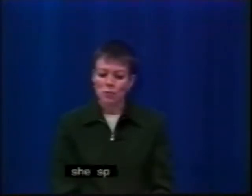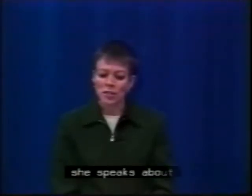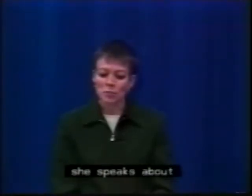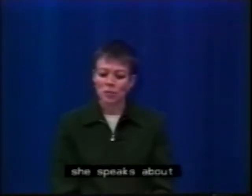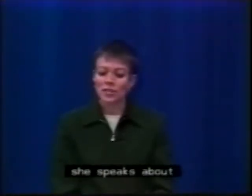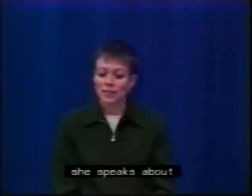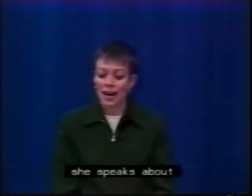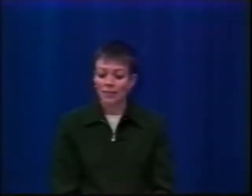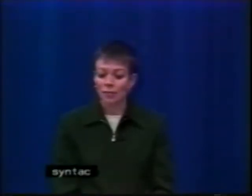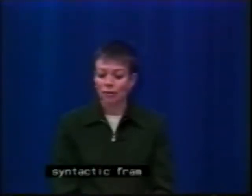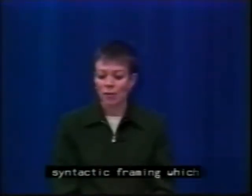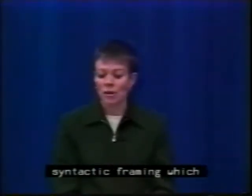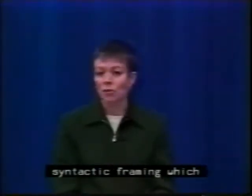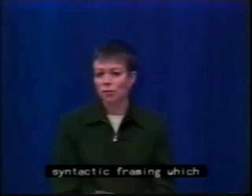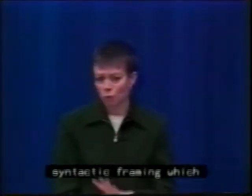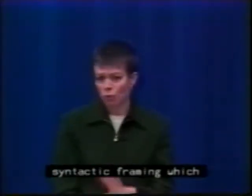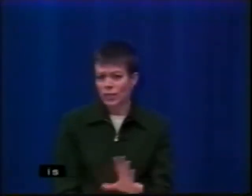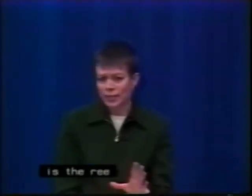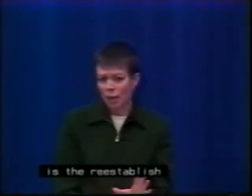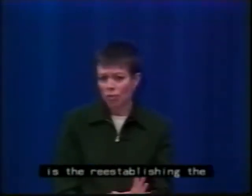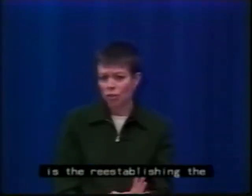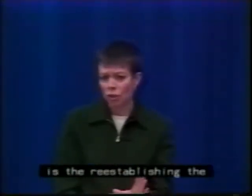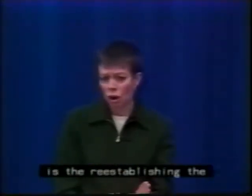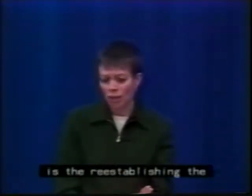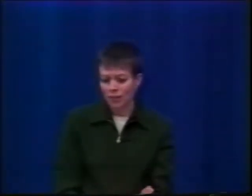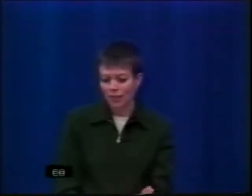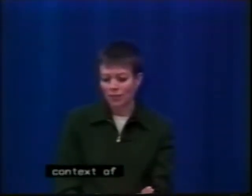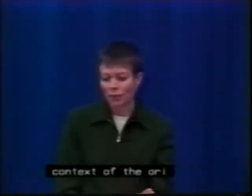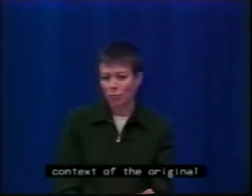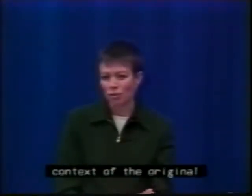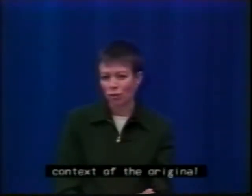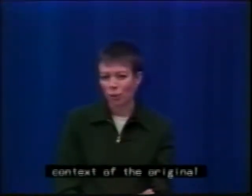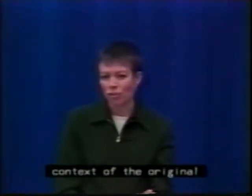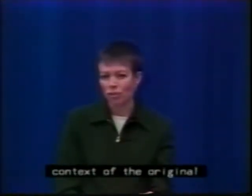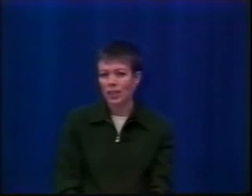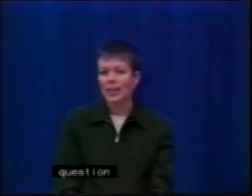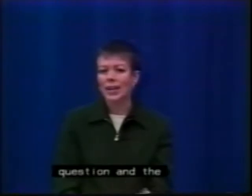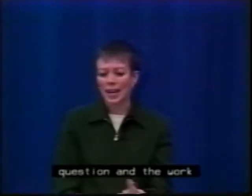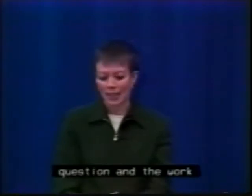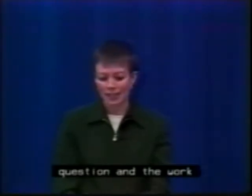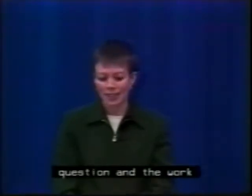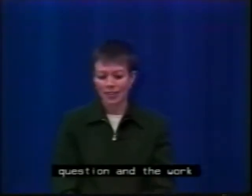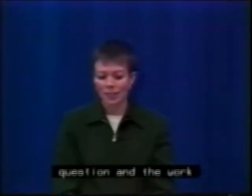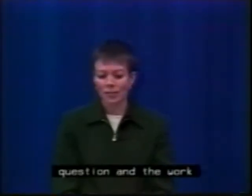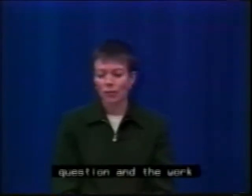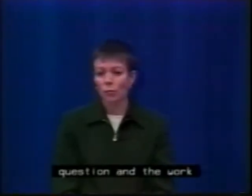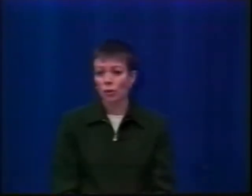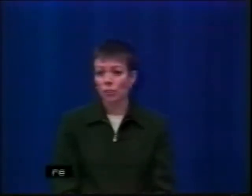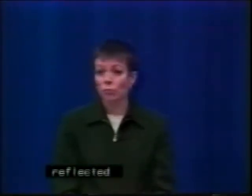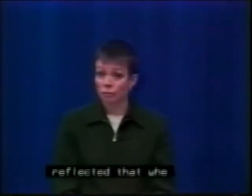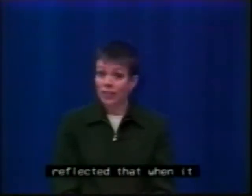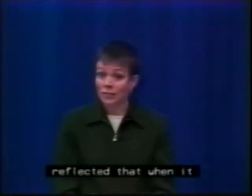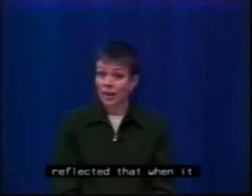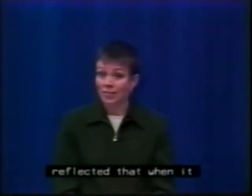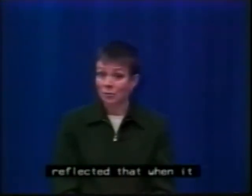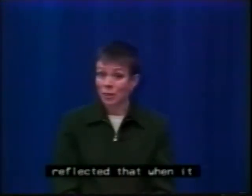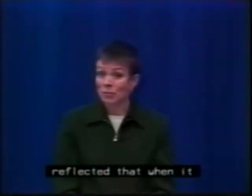speaks about syntactic framing, which is reestablishing the context of the original question, and the work reflected that when it was